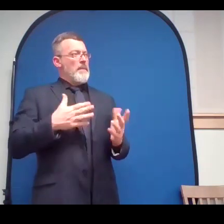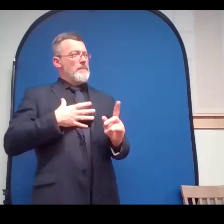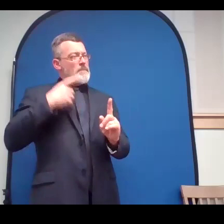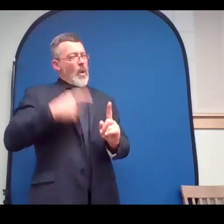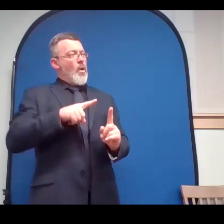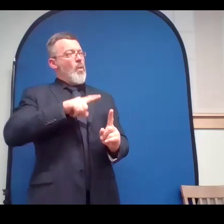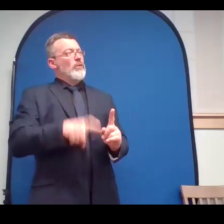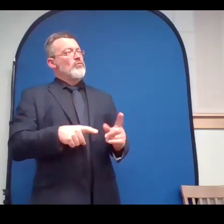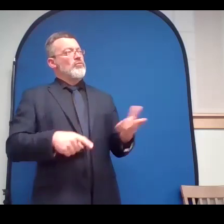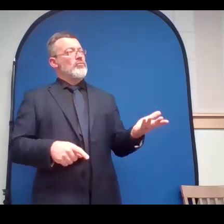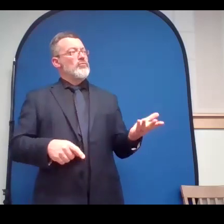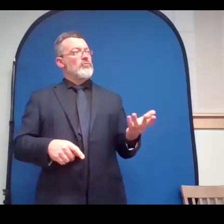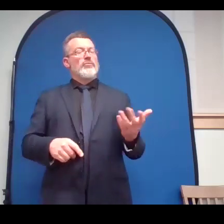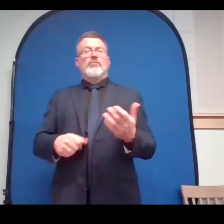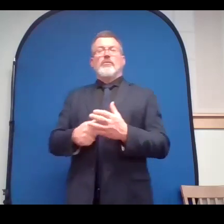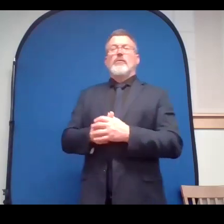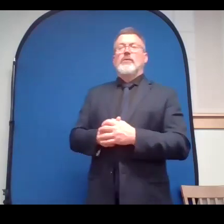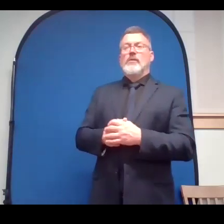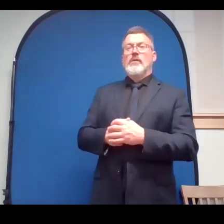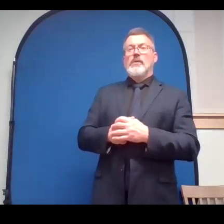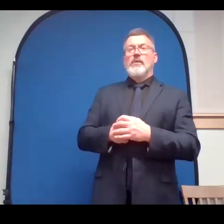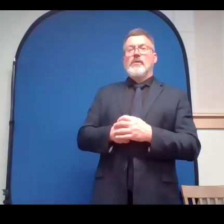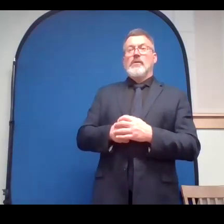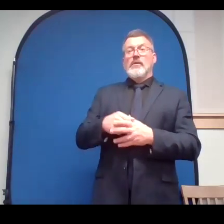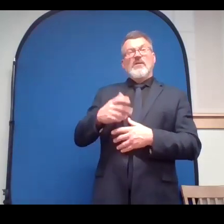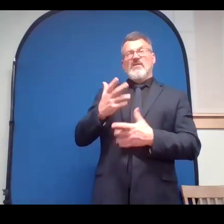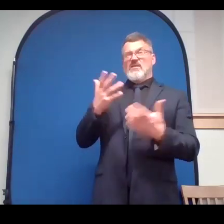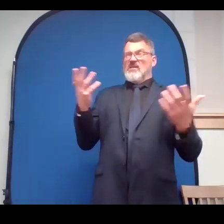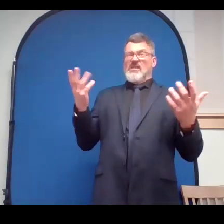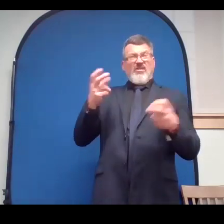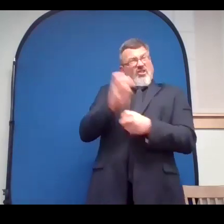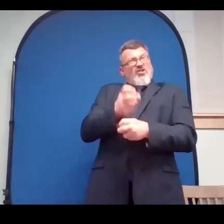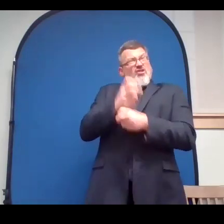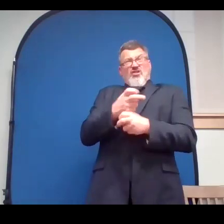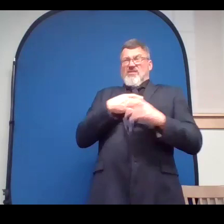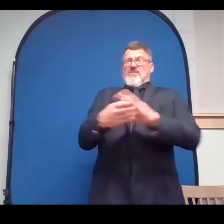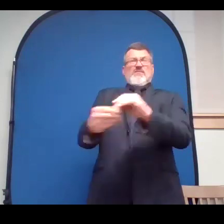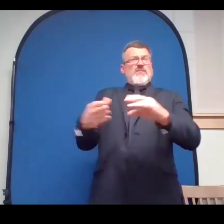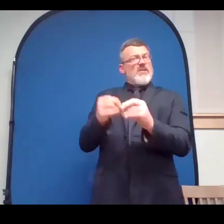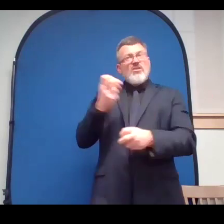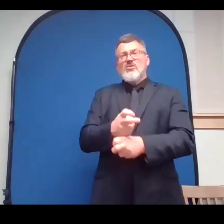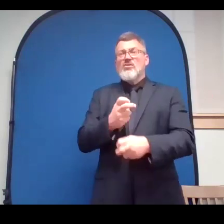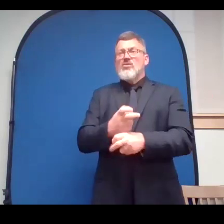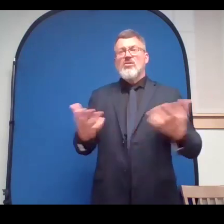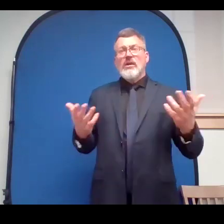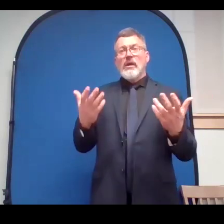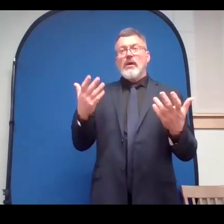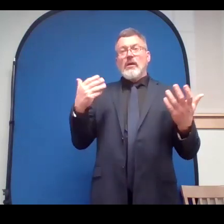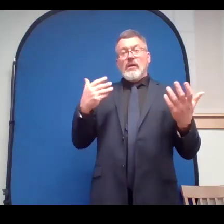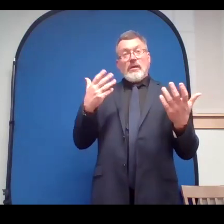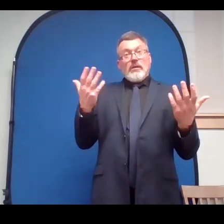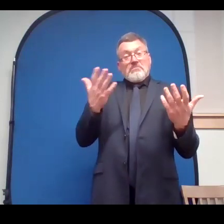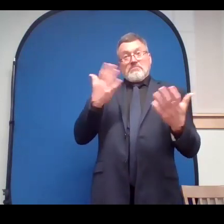It is very difficult for me to say because I do not know from the start of this incident. As far as I understand, the involvement with the